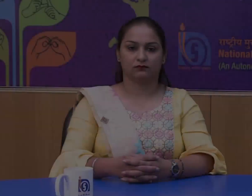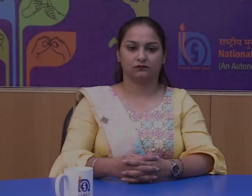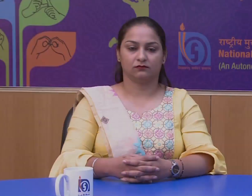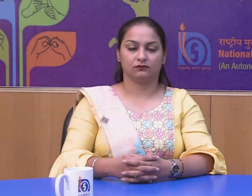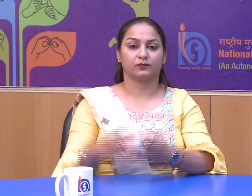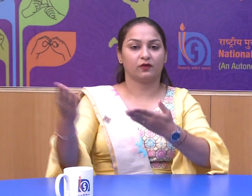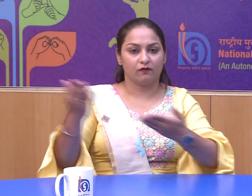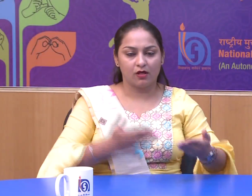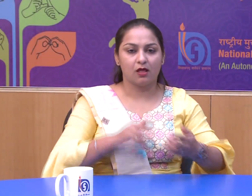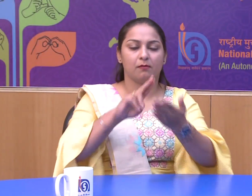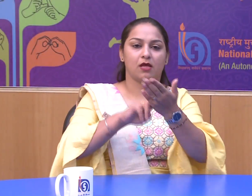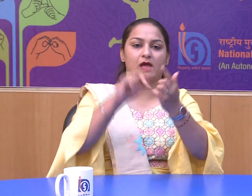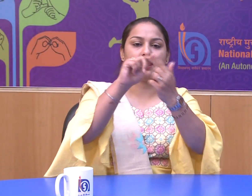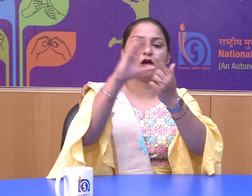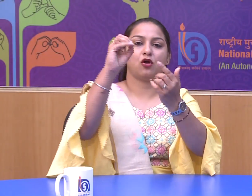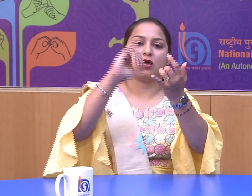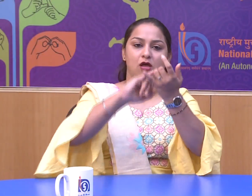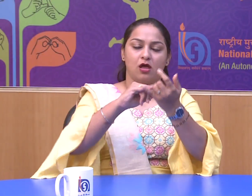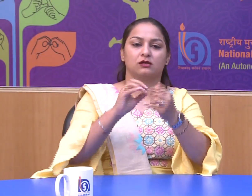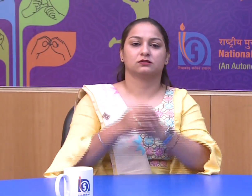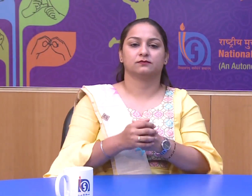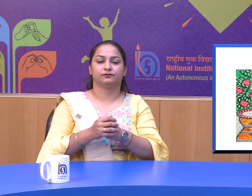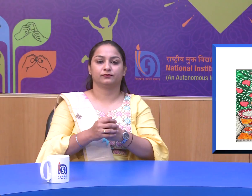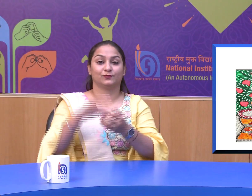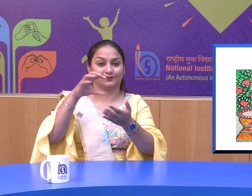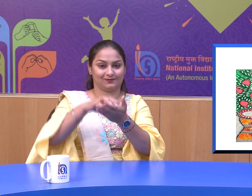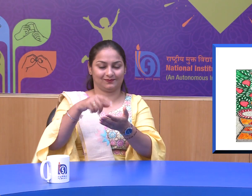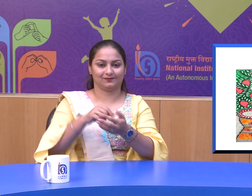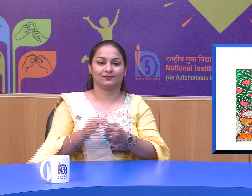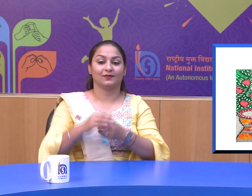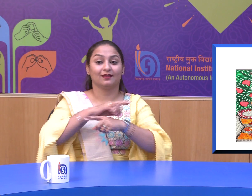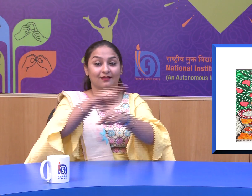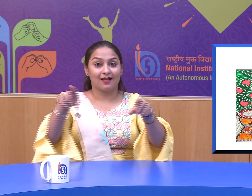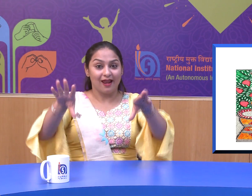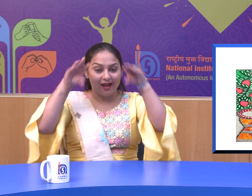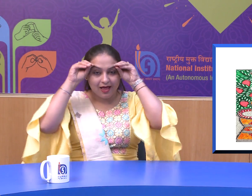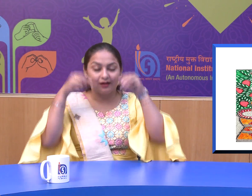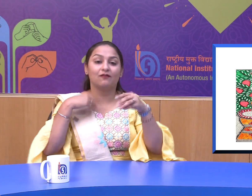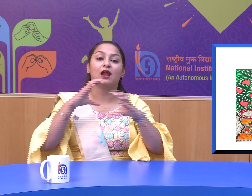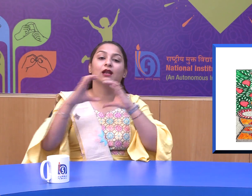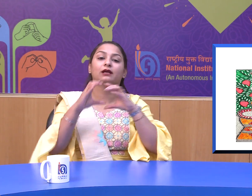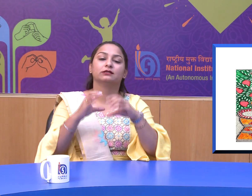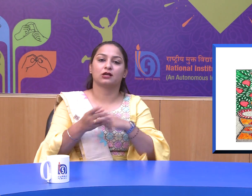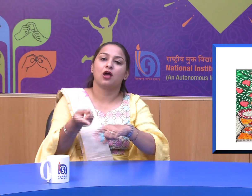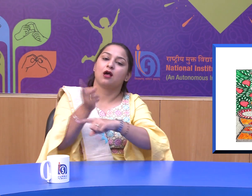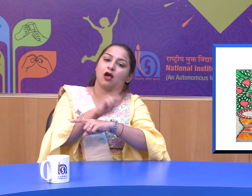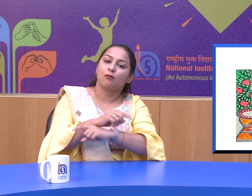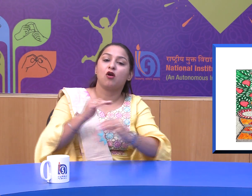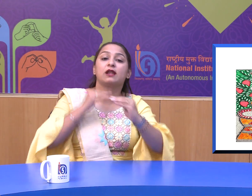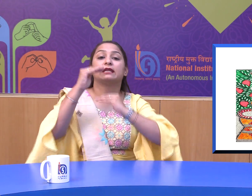Welcome to NIS Studio, dear learners. Today we will discuss about the development of